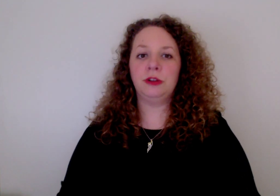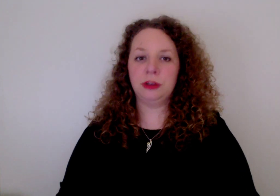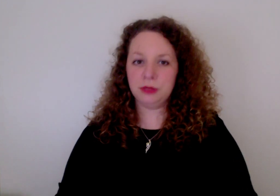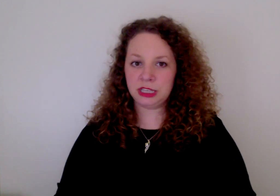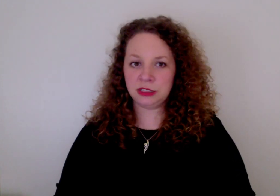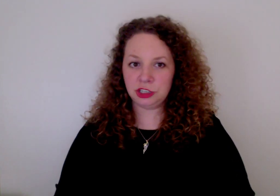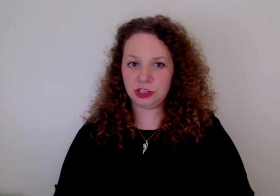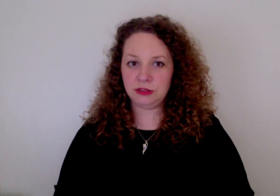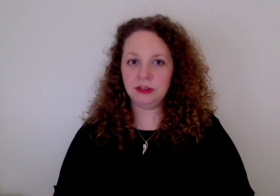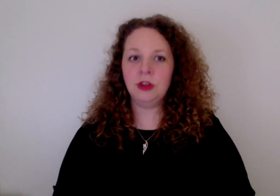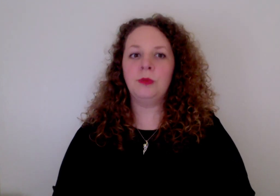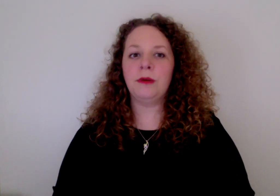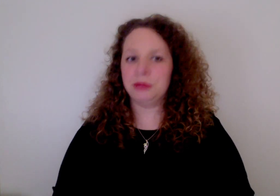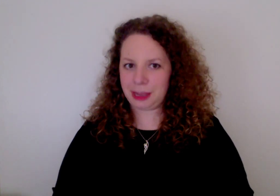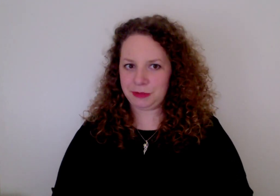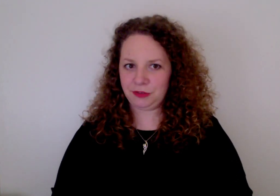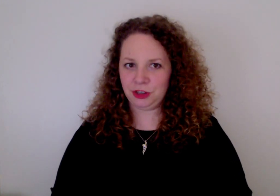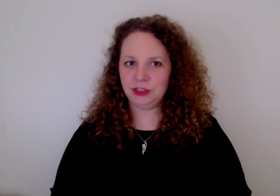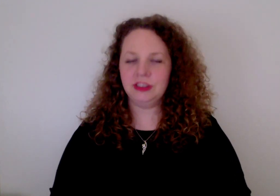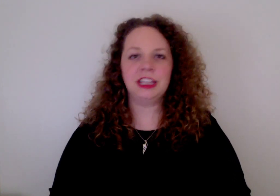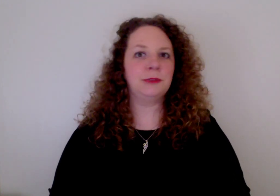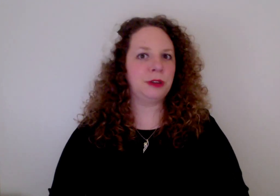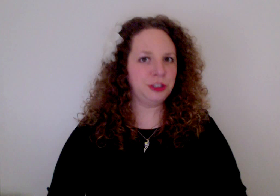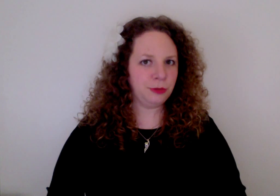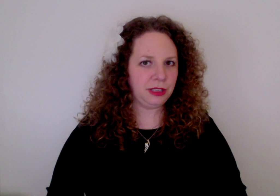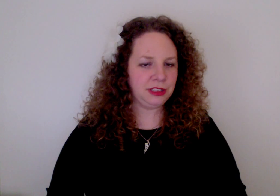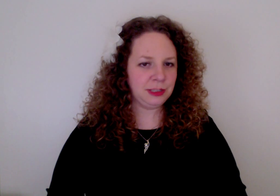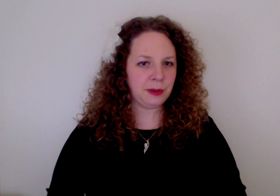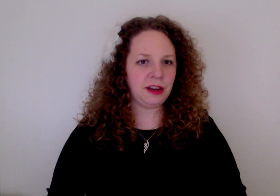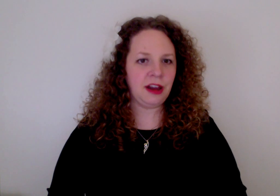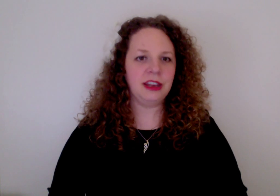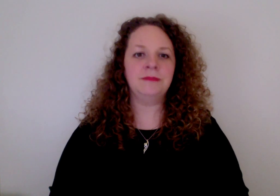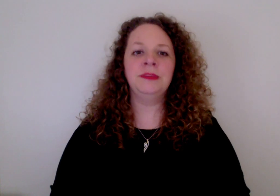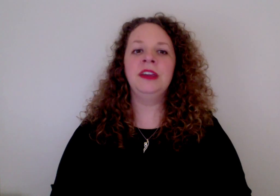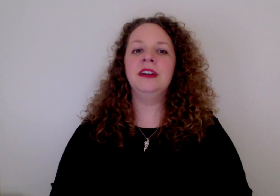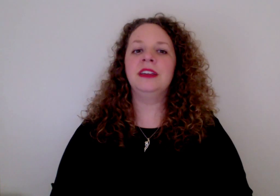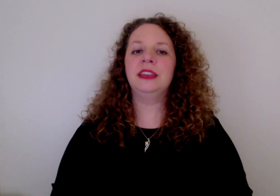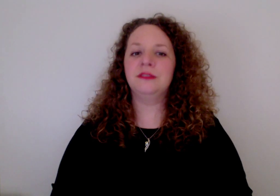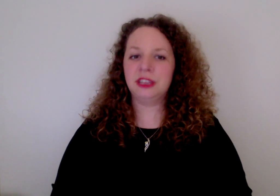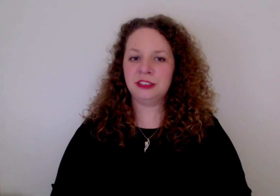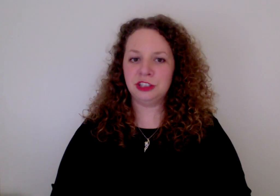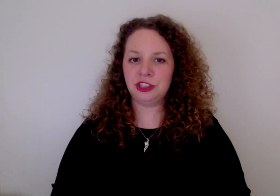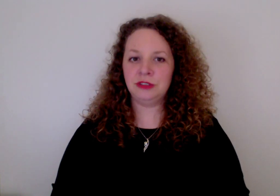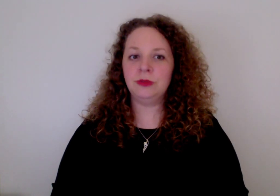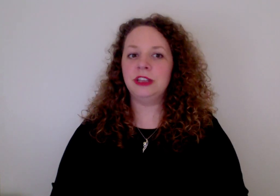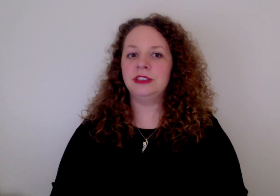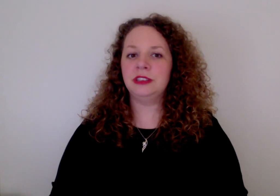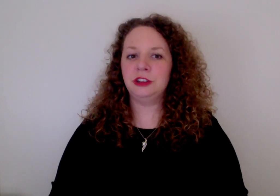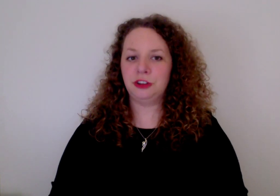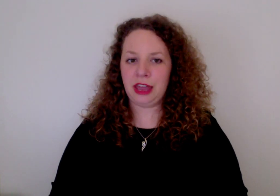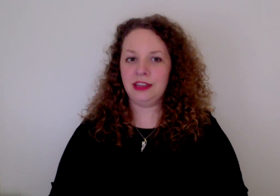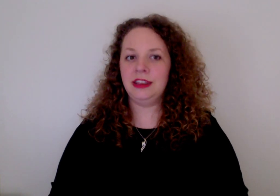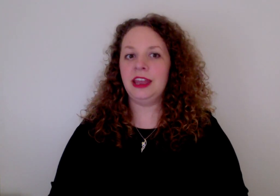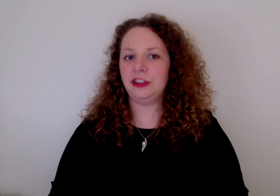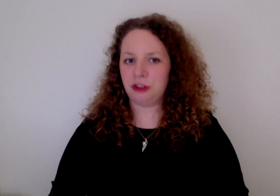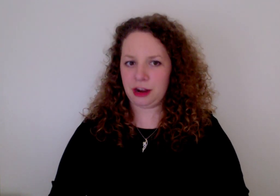with the condition, what must happen first, express your willingness by nodding, give the condition, raise your head and your